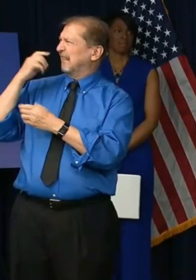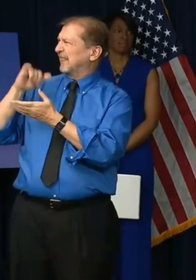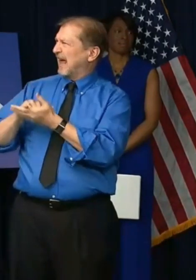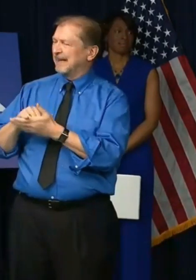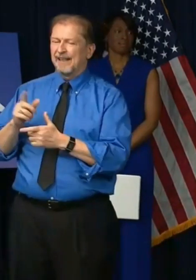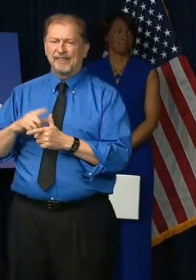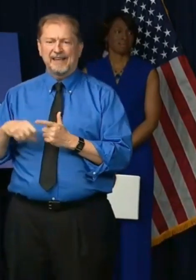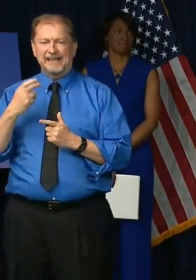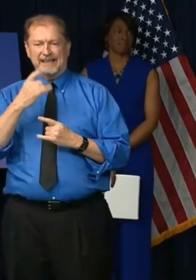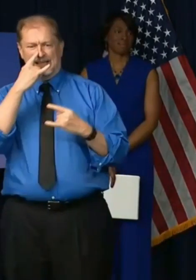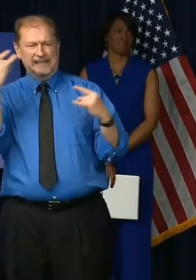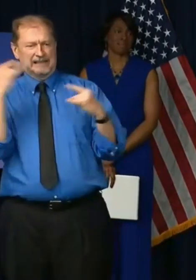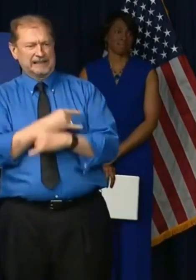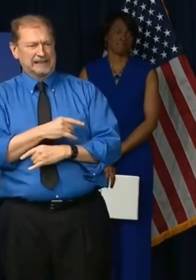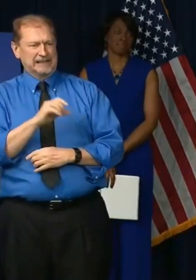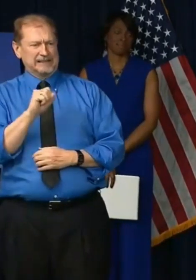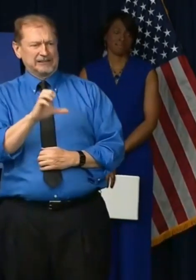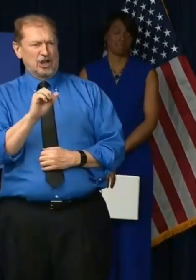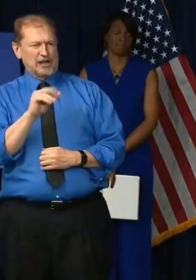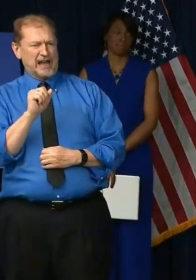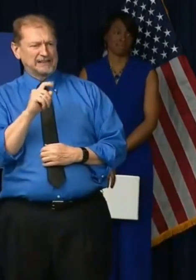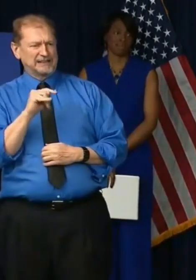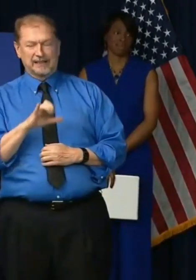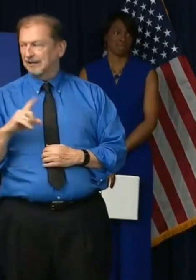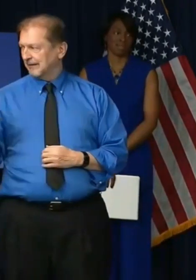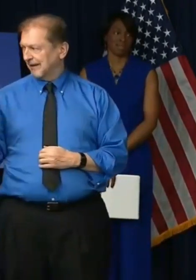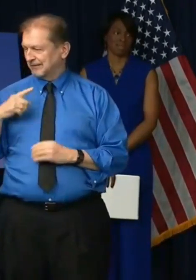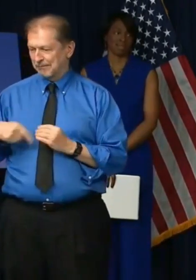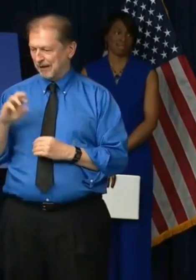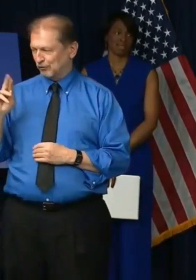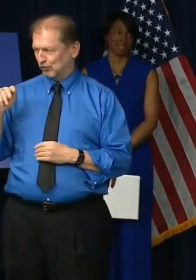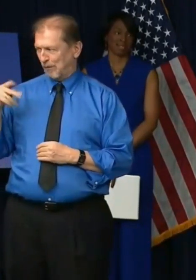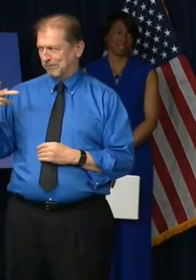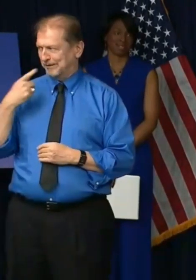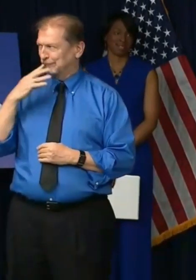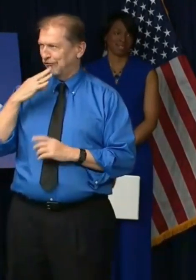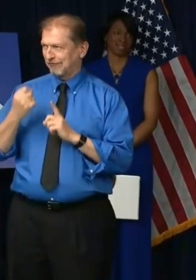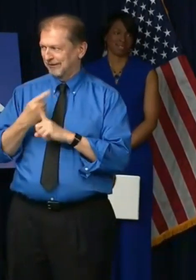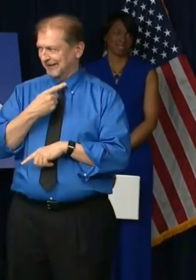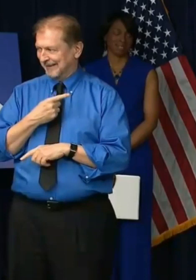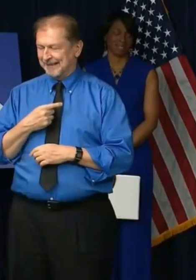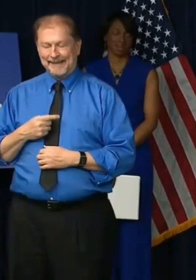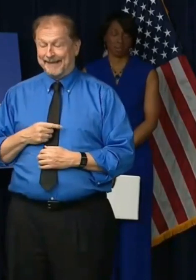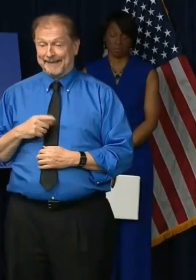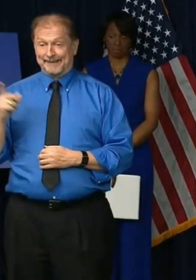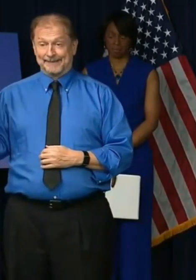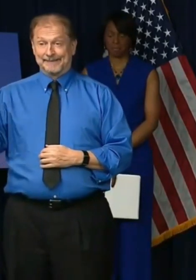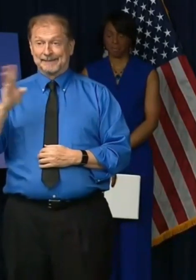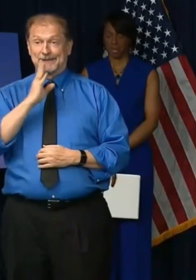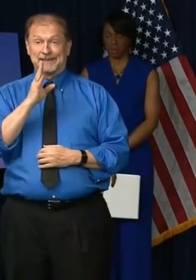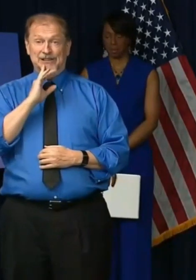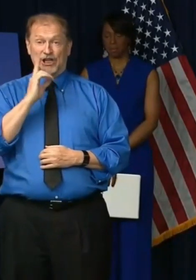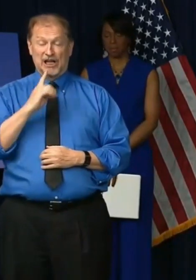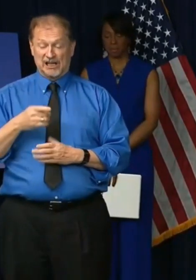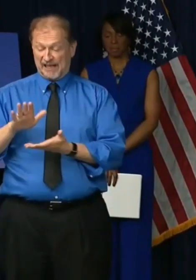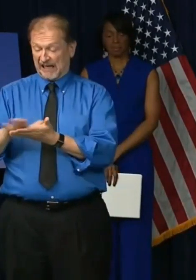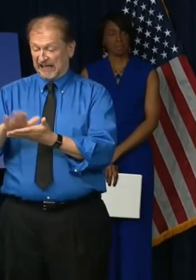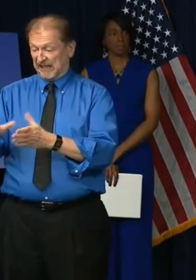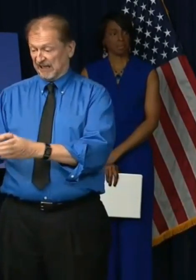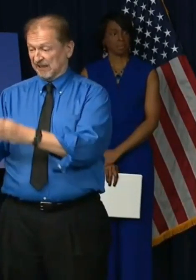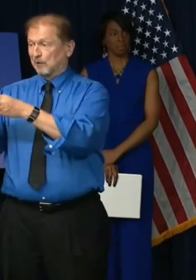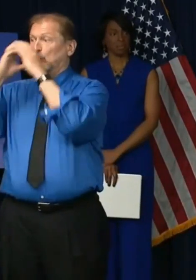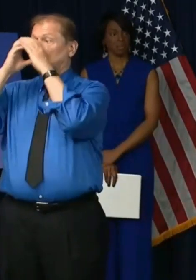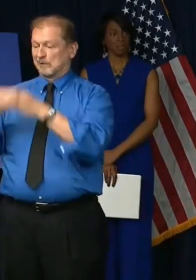if you're goading me with that question. I mean, it's dangerous. What the president suggested yesterday